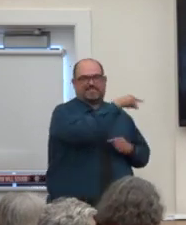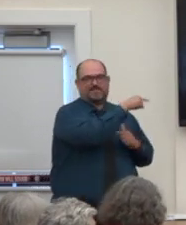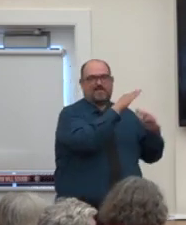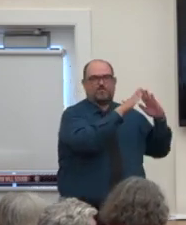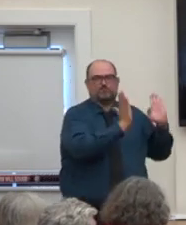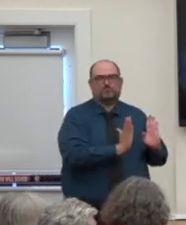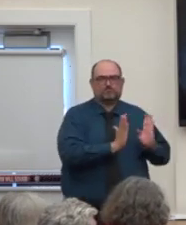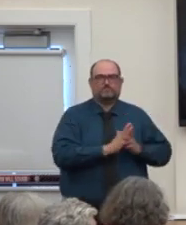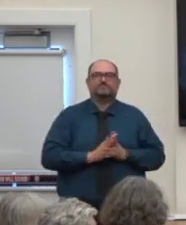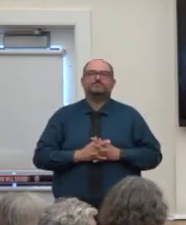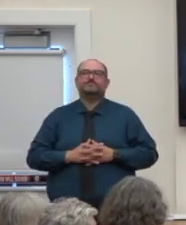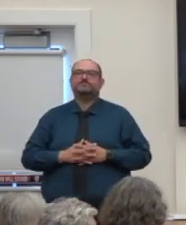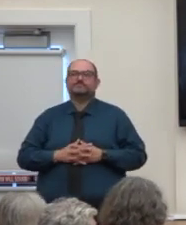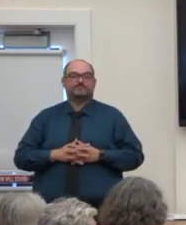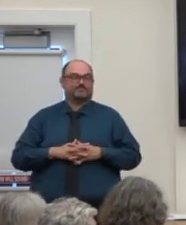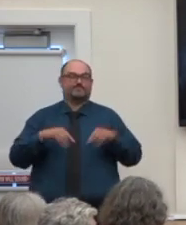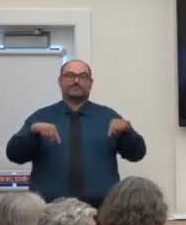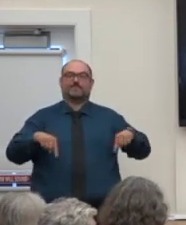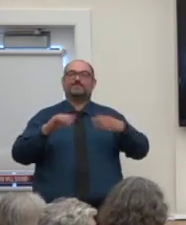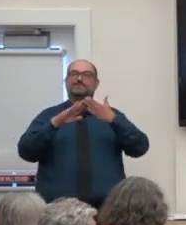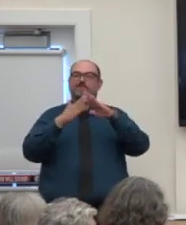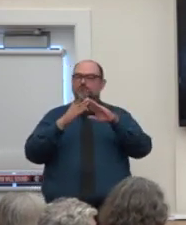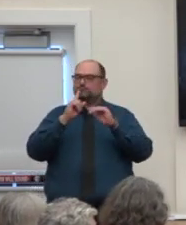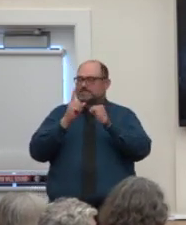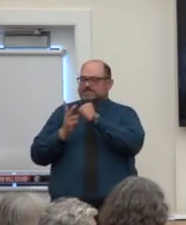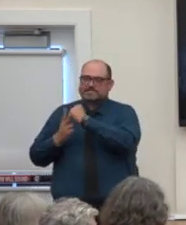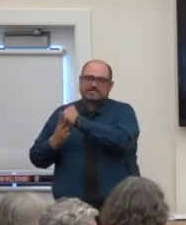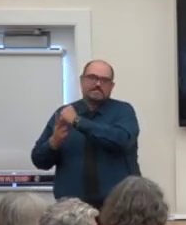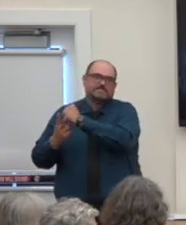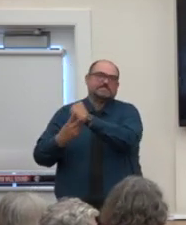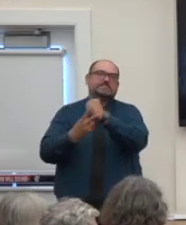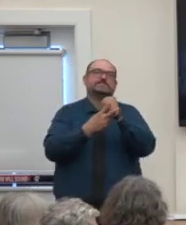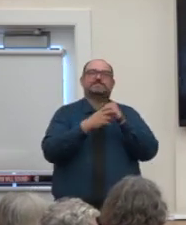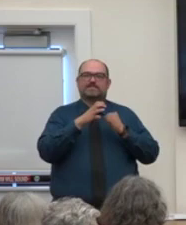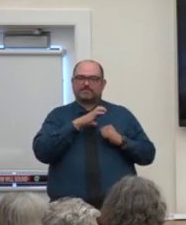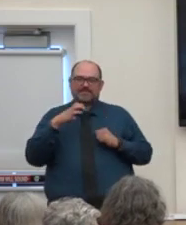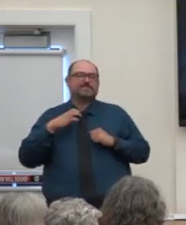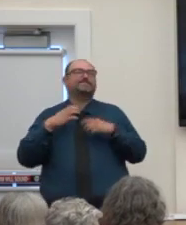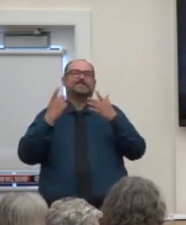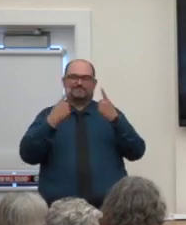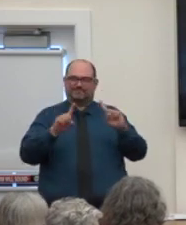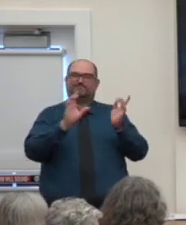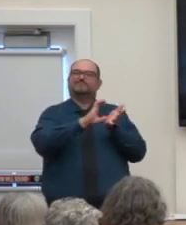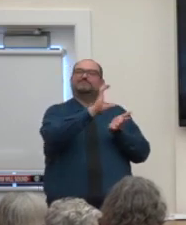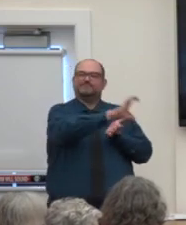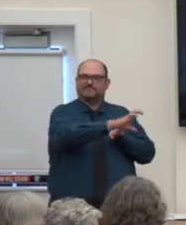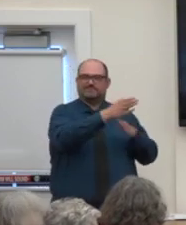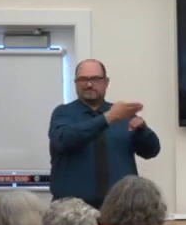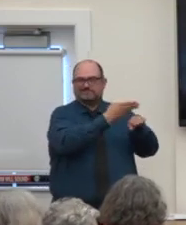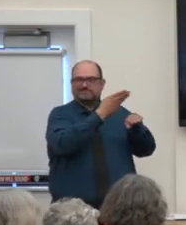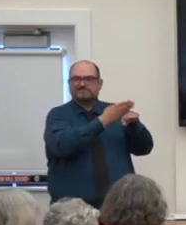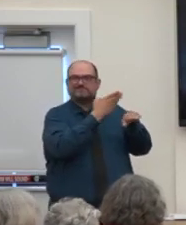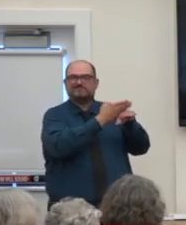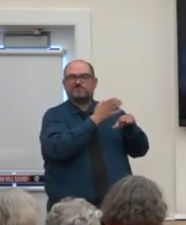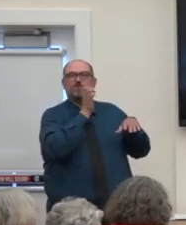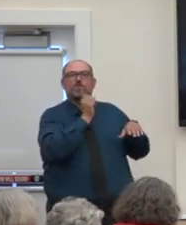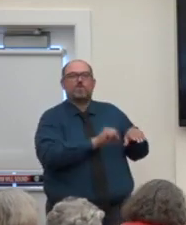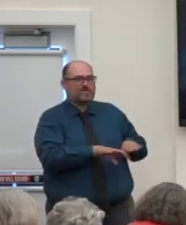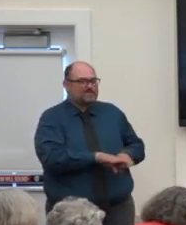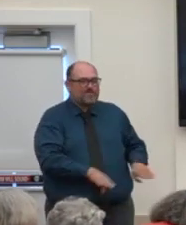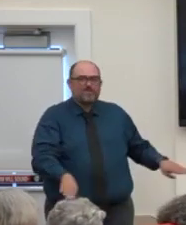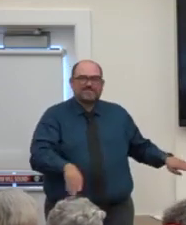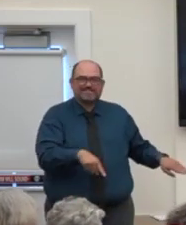committee recently, last year, gave us money to restore some of the old original floors, for